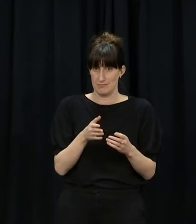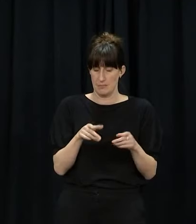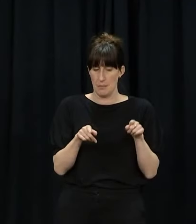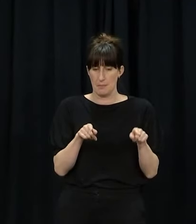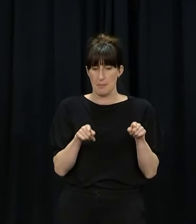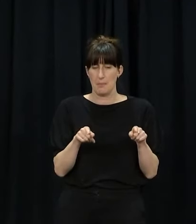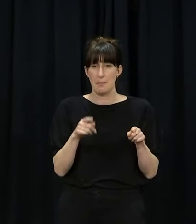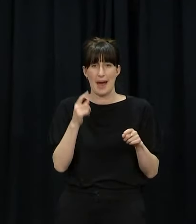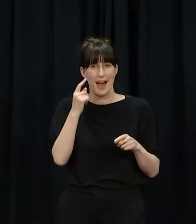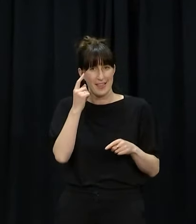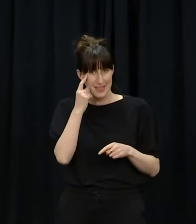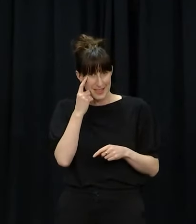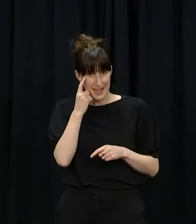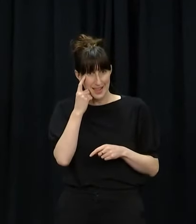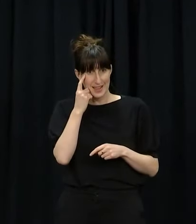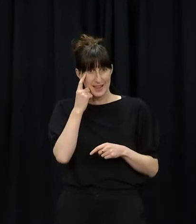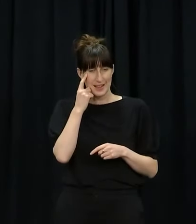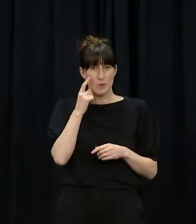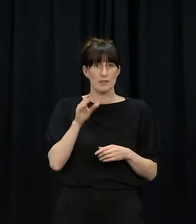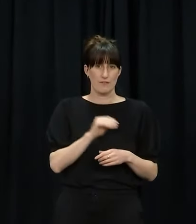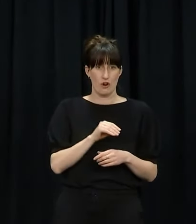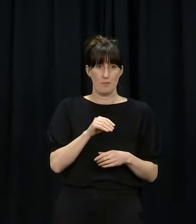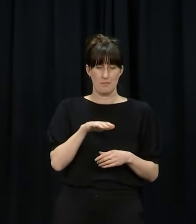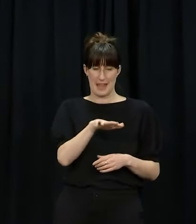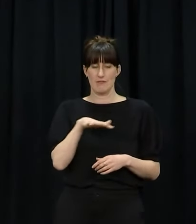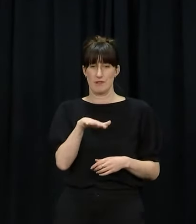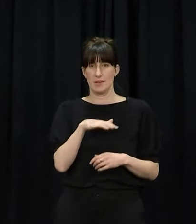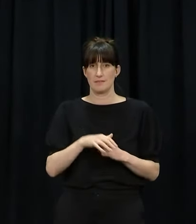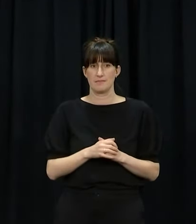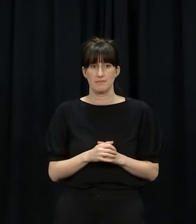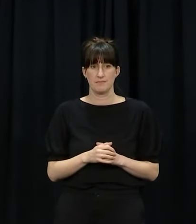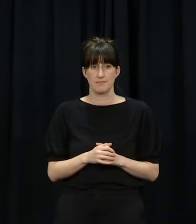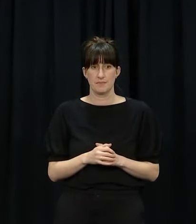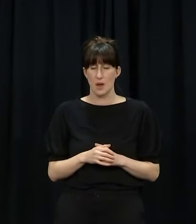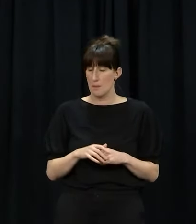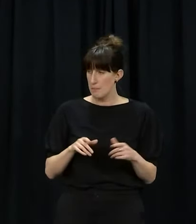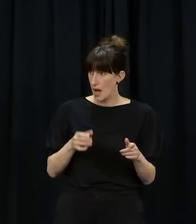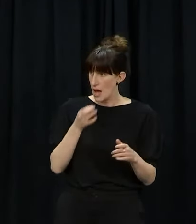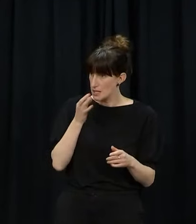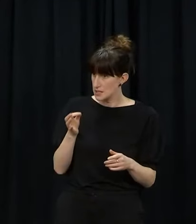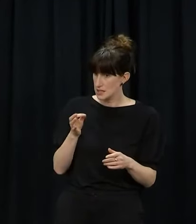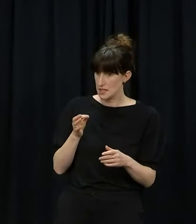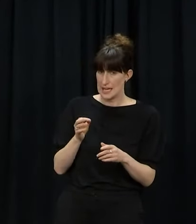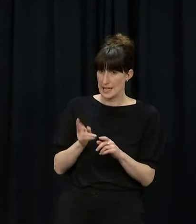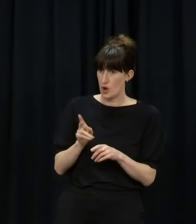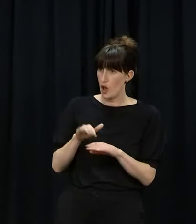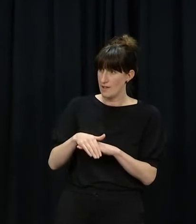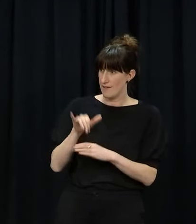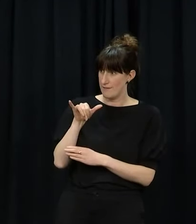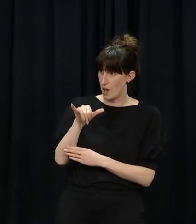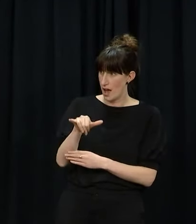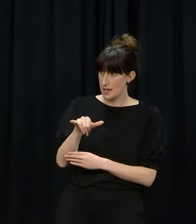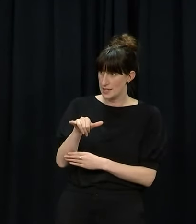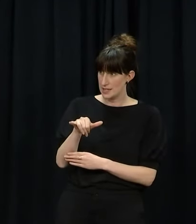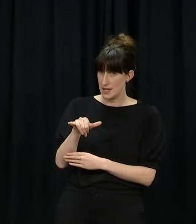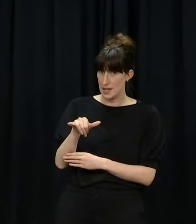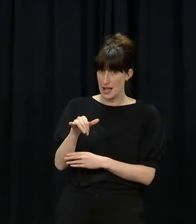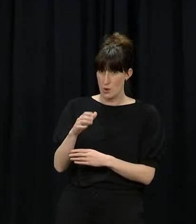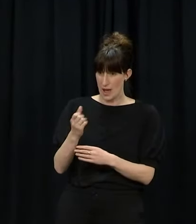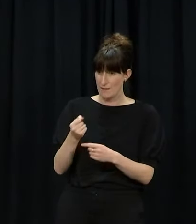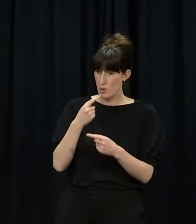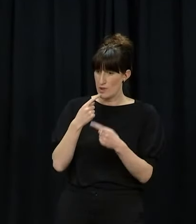turn of phrase Minister, there. what concerns So do you have yes. Are you concerned for everyone else on that flight? So that's where that cohorting is really